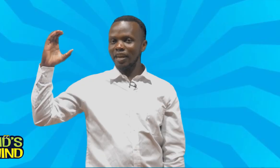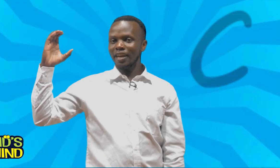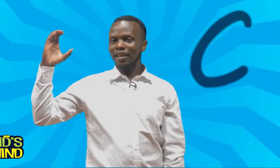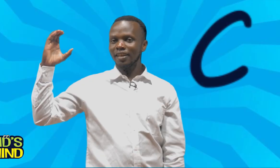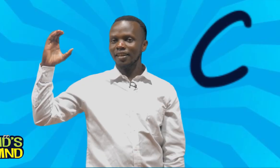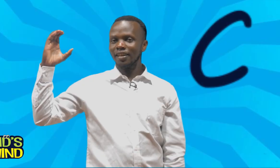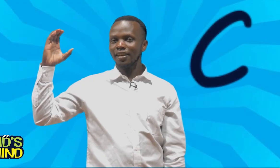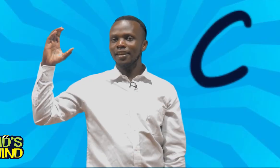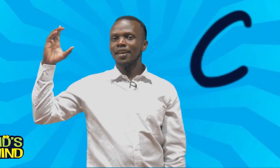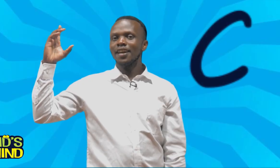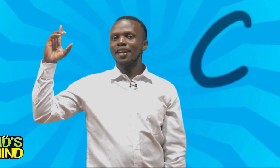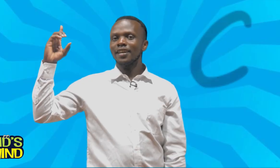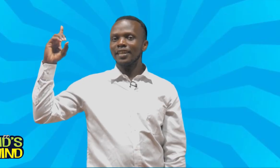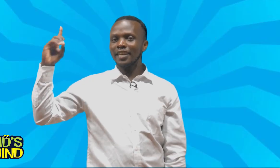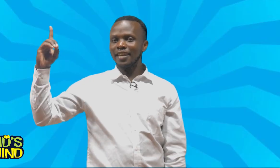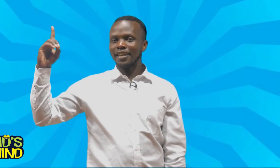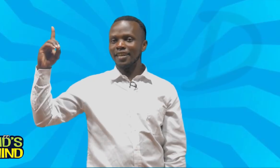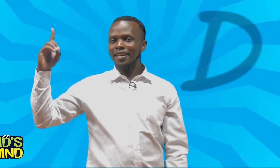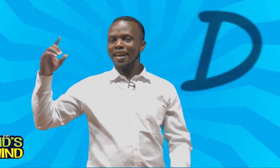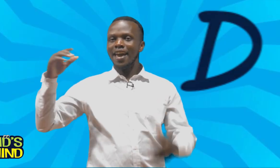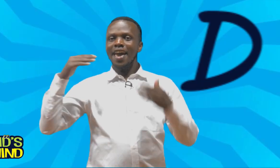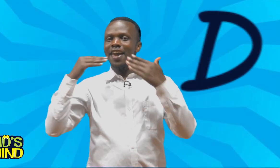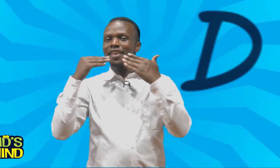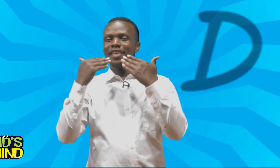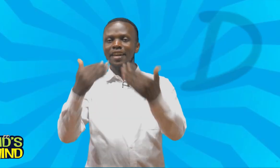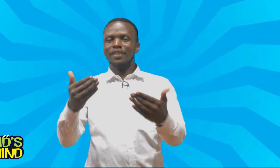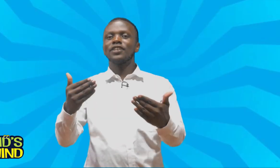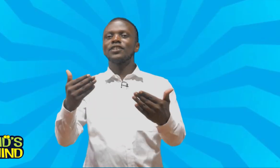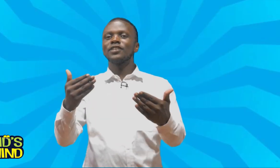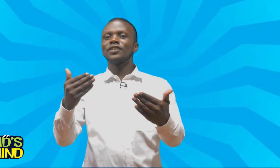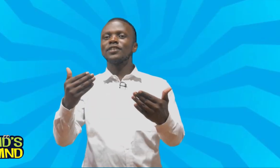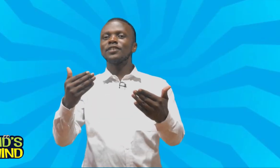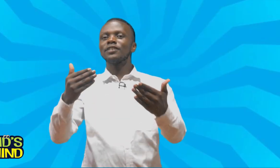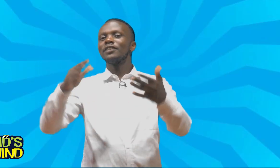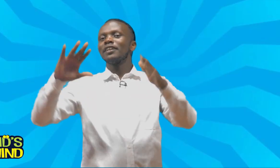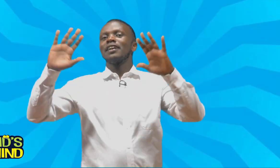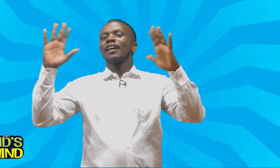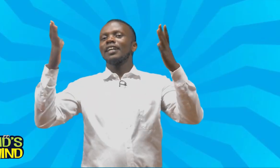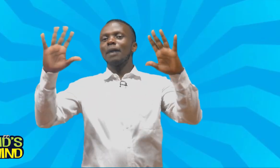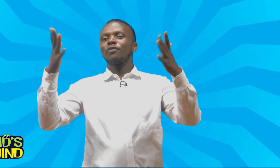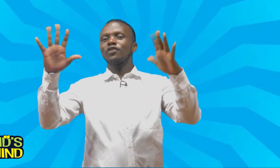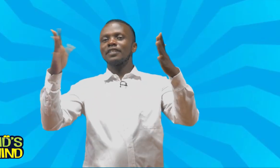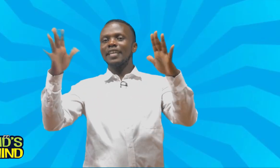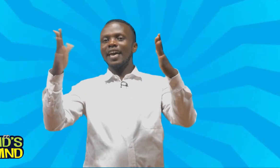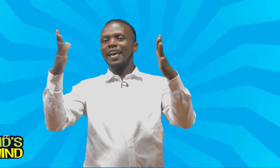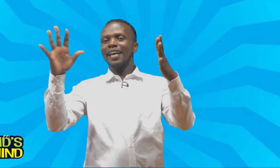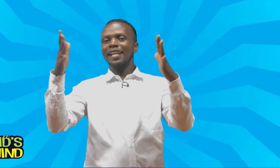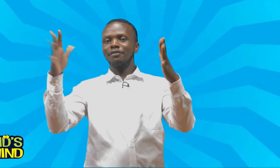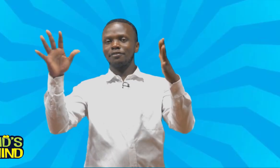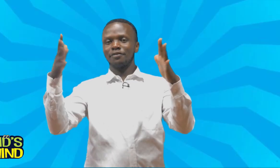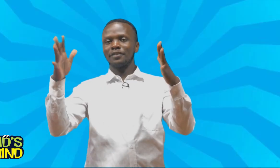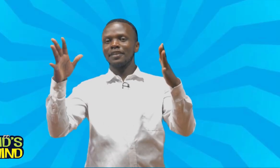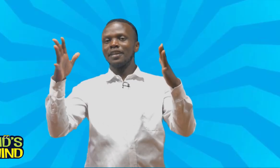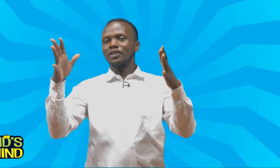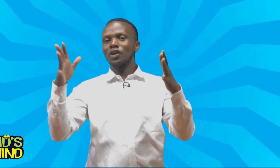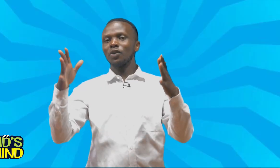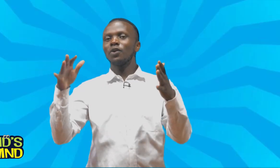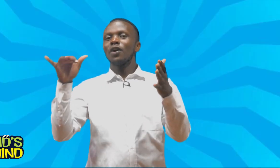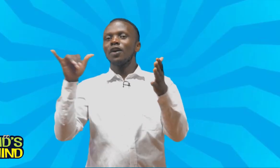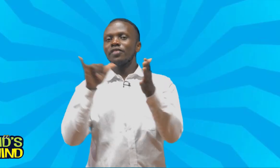C, D. Thank you. Clap for yourself. So